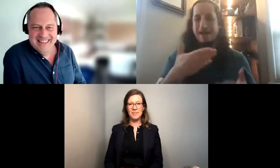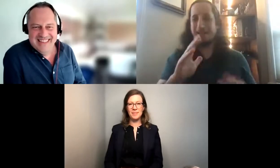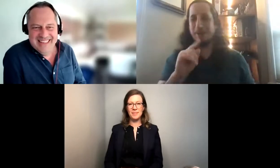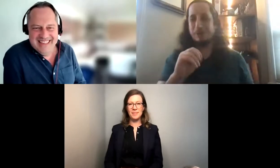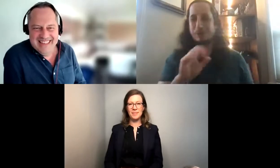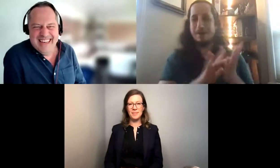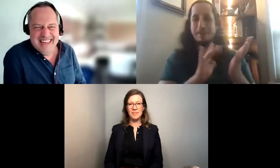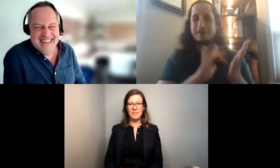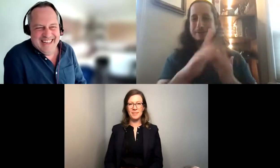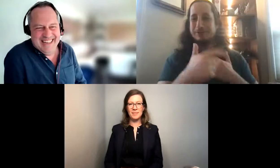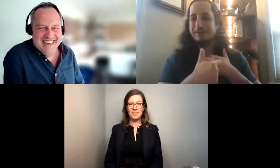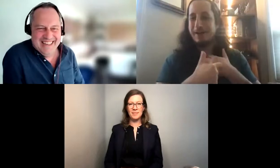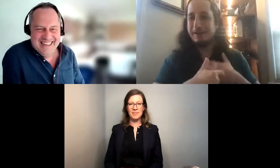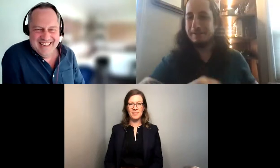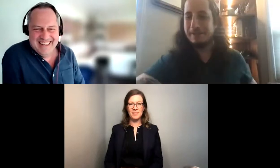Sorry,